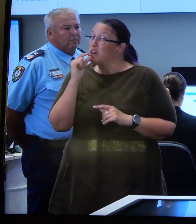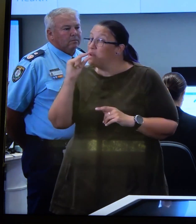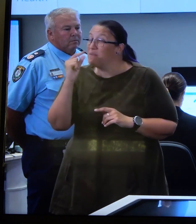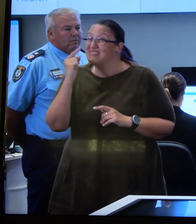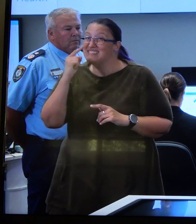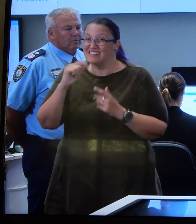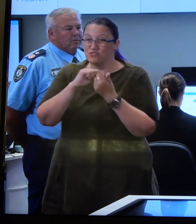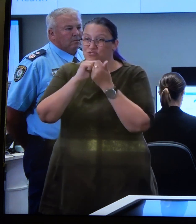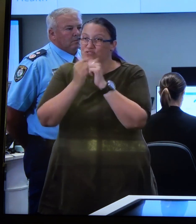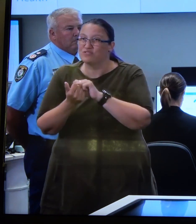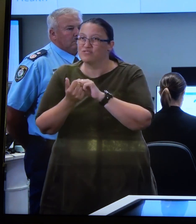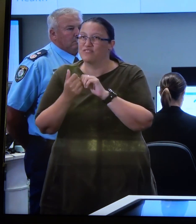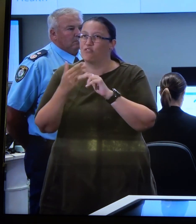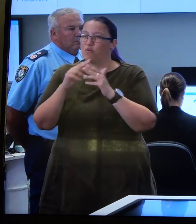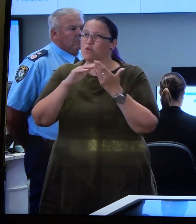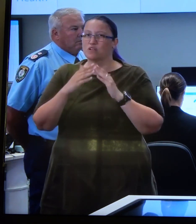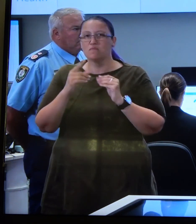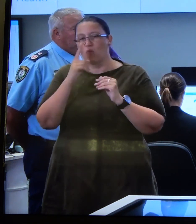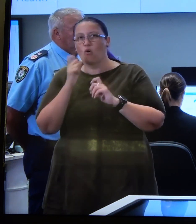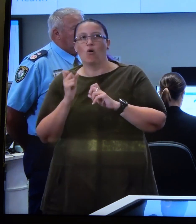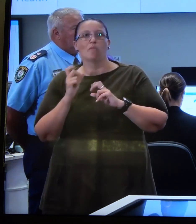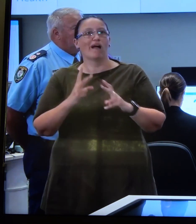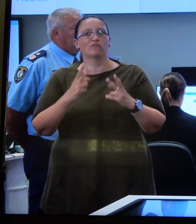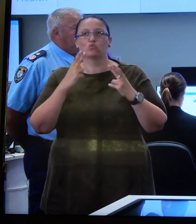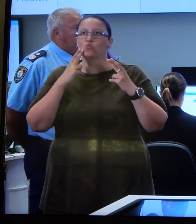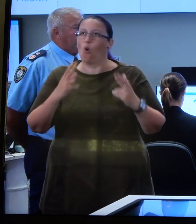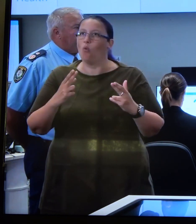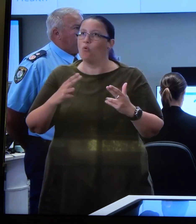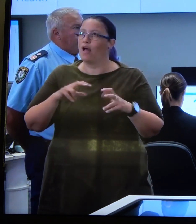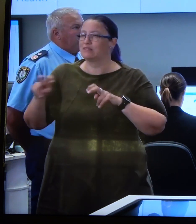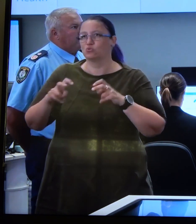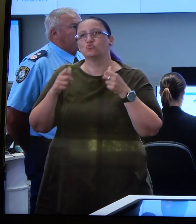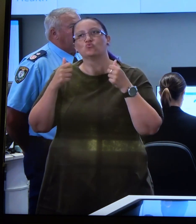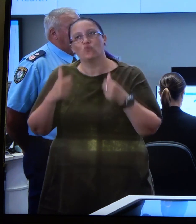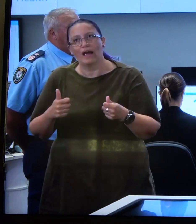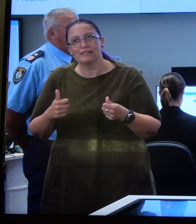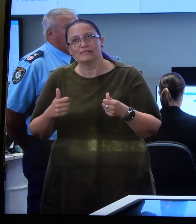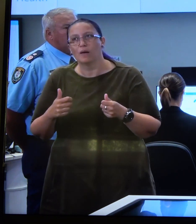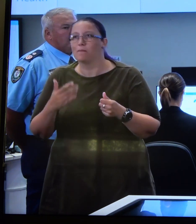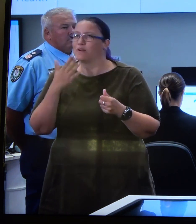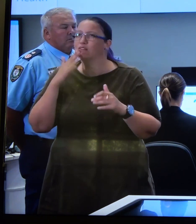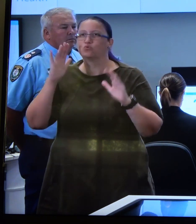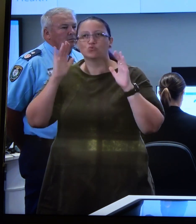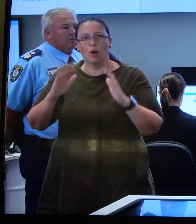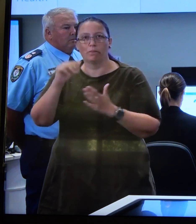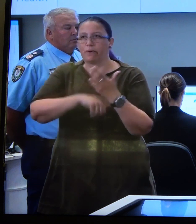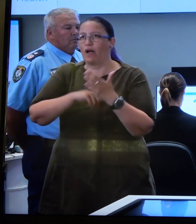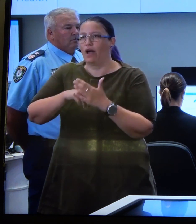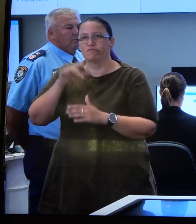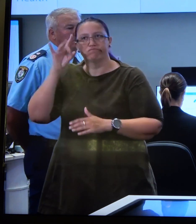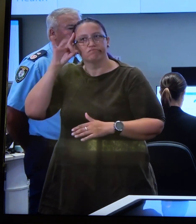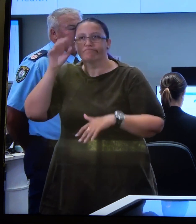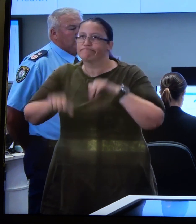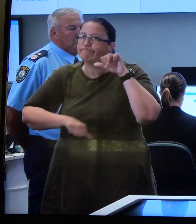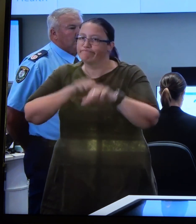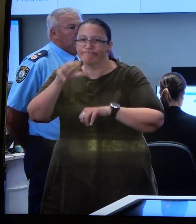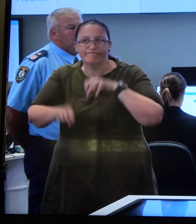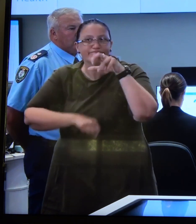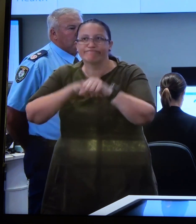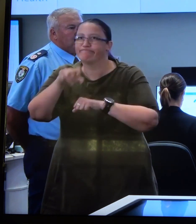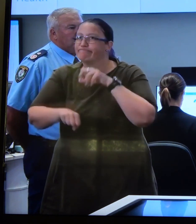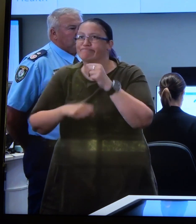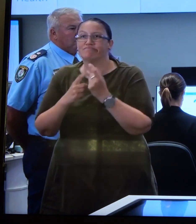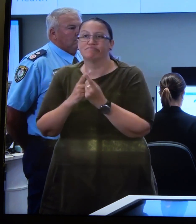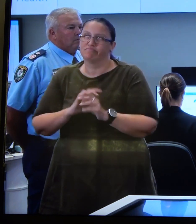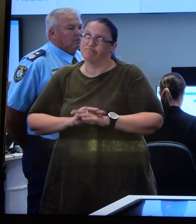noticed people resuming normal activity with good social distancing, and I'm hoping the message, it might take a bit longer than 24 hours to